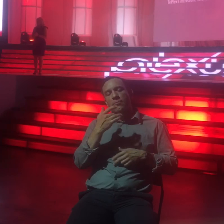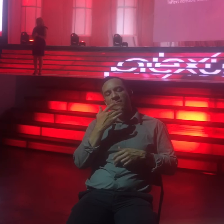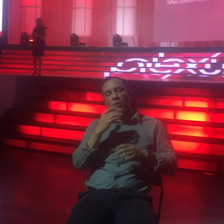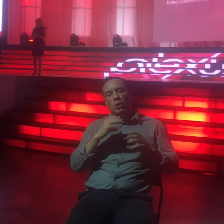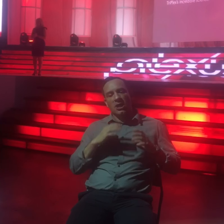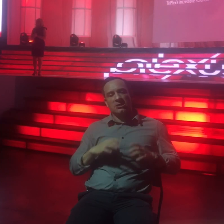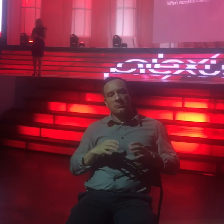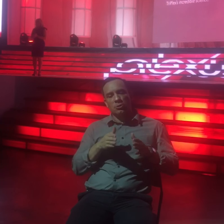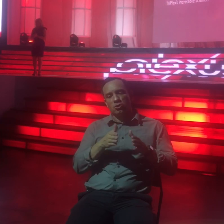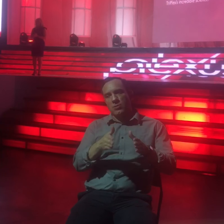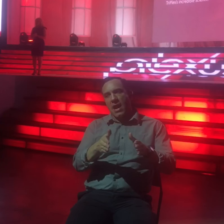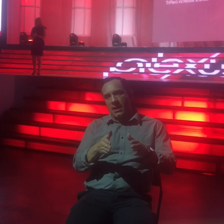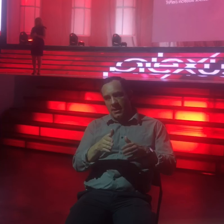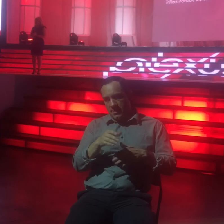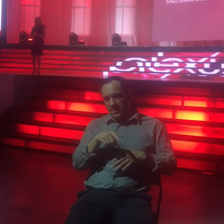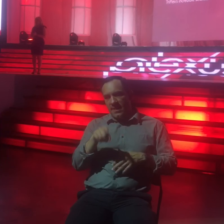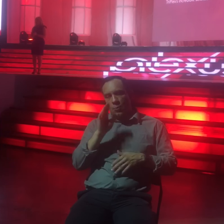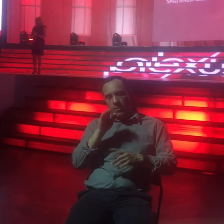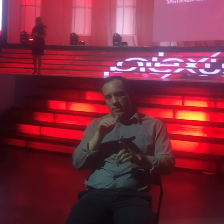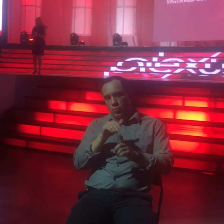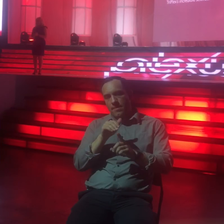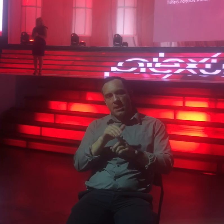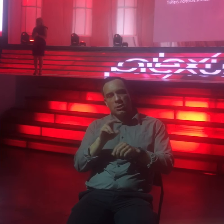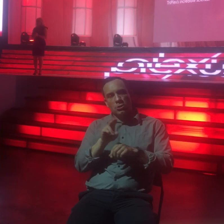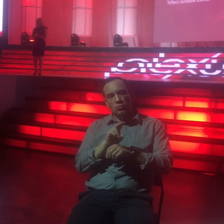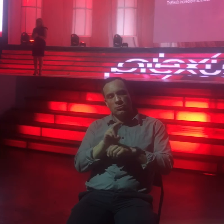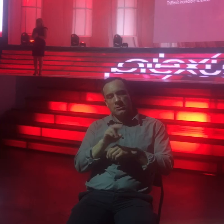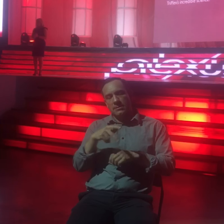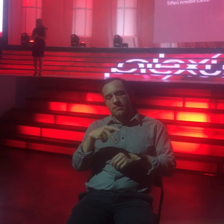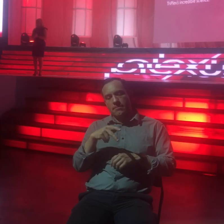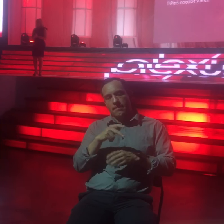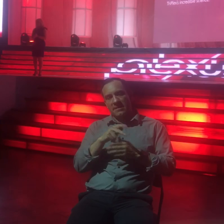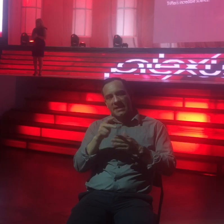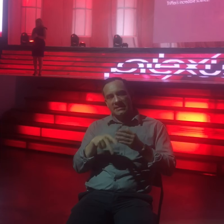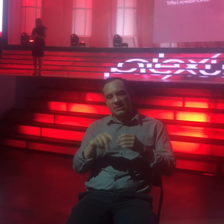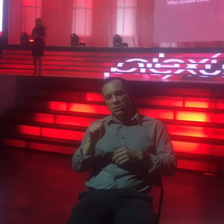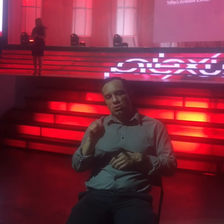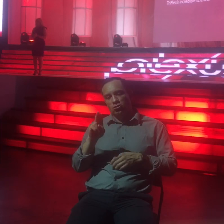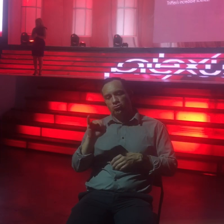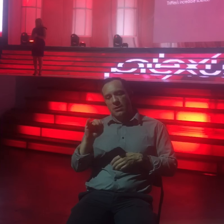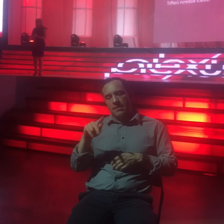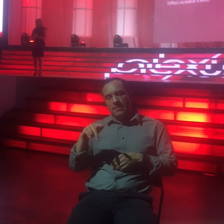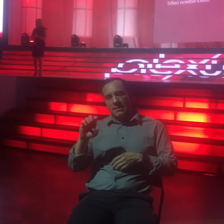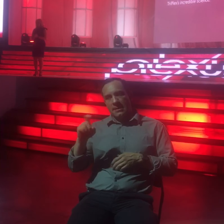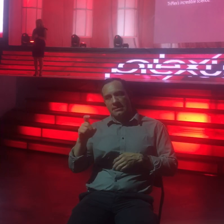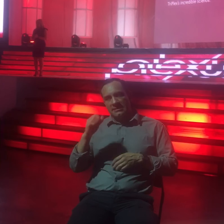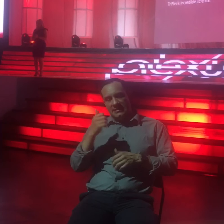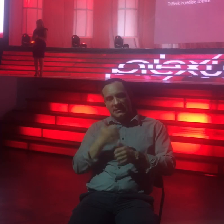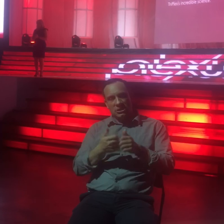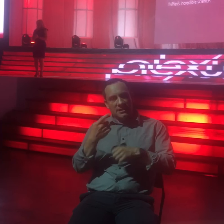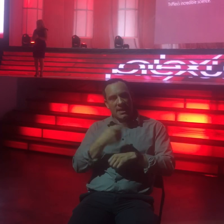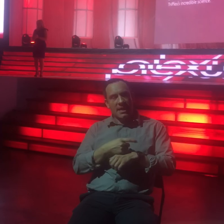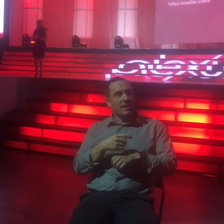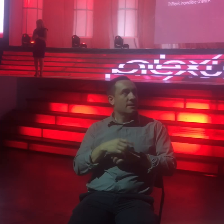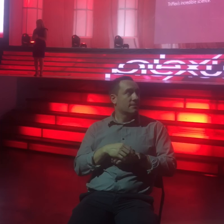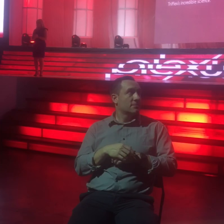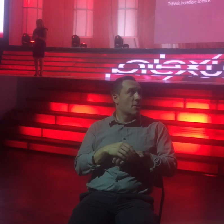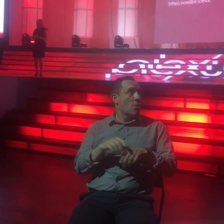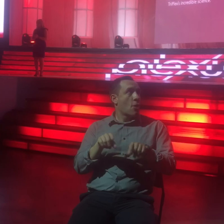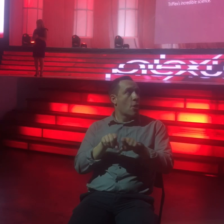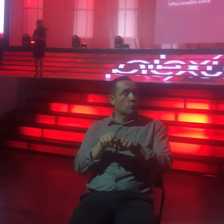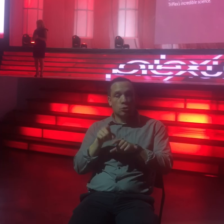track. They'll be reminded to use Plexus Triplex each day. Additionally, they'll be sent explanations about